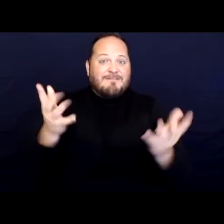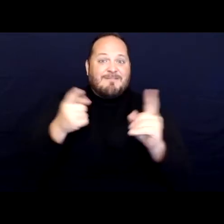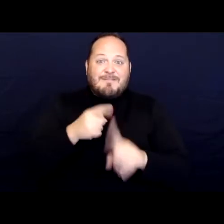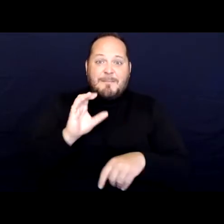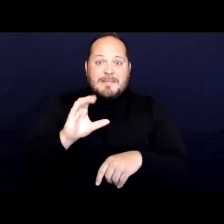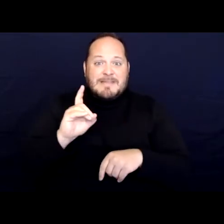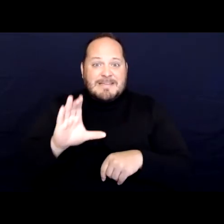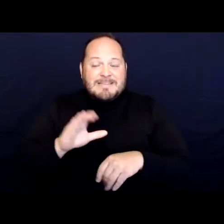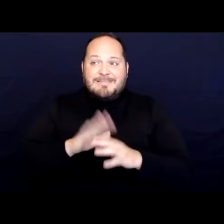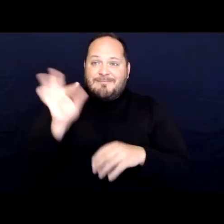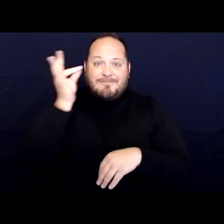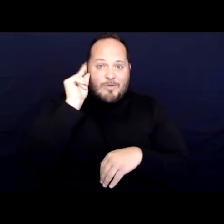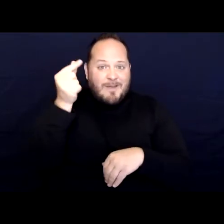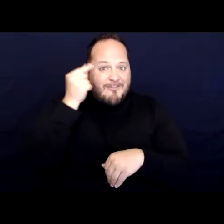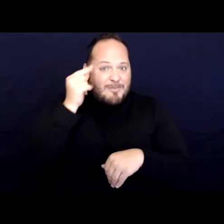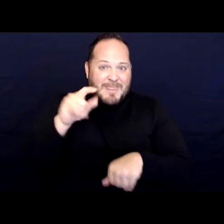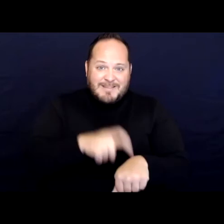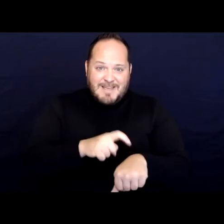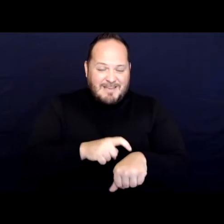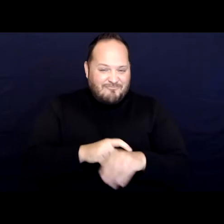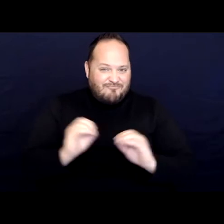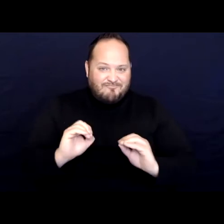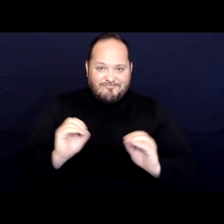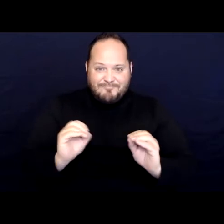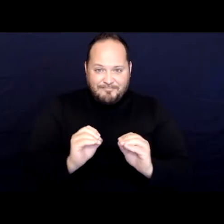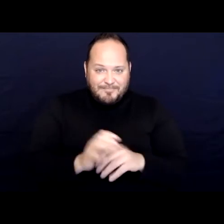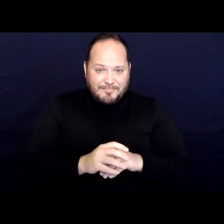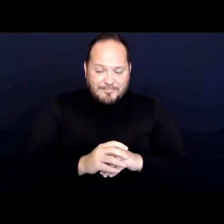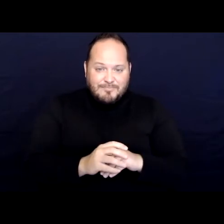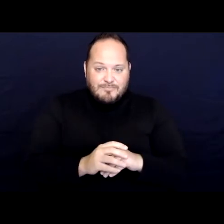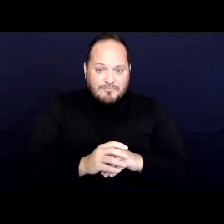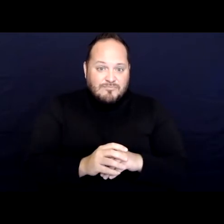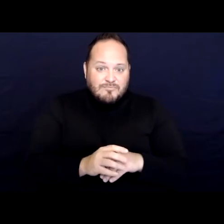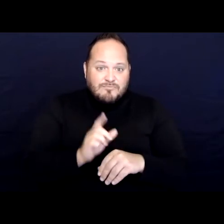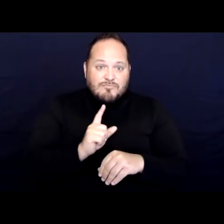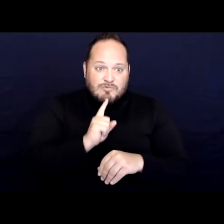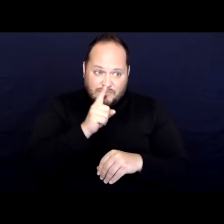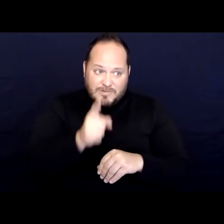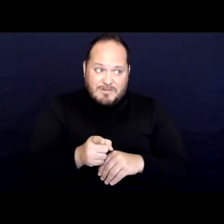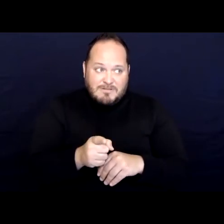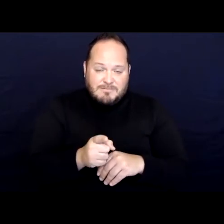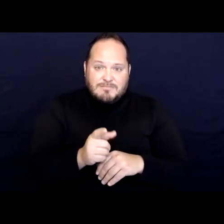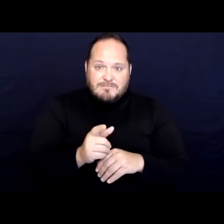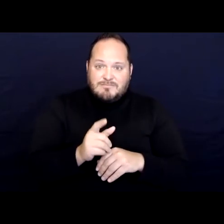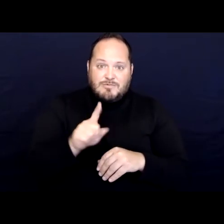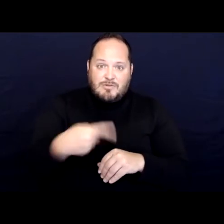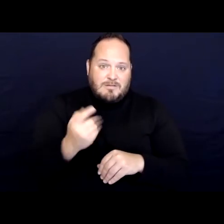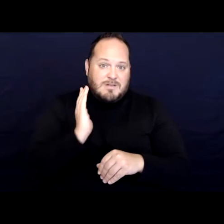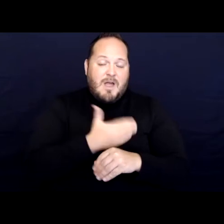federal government at this point. It really was sort of our public health